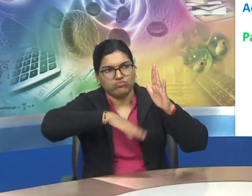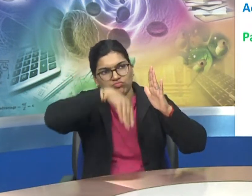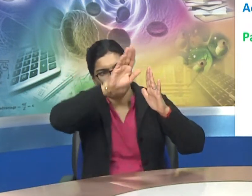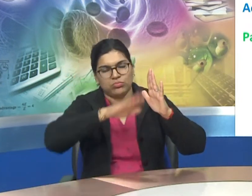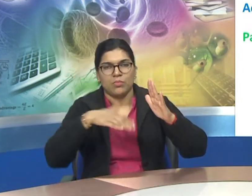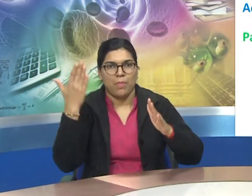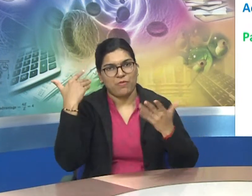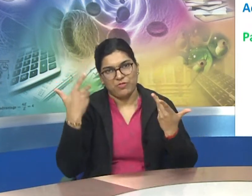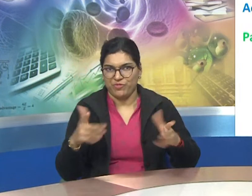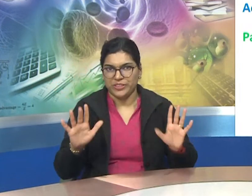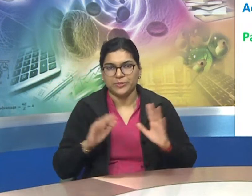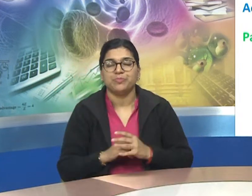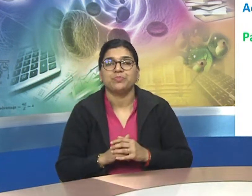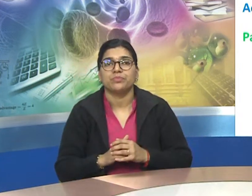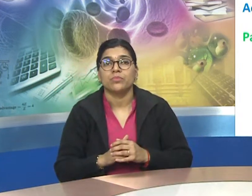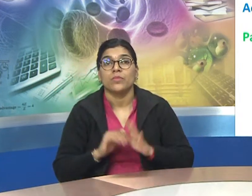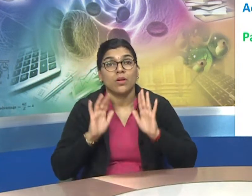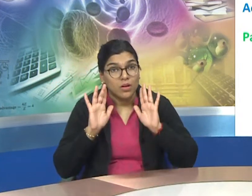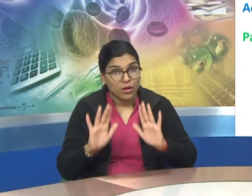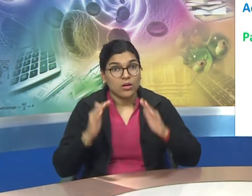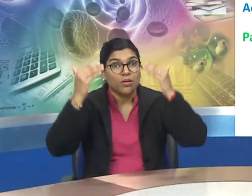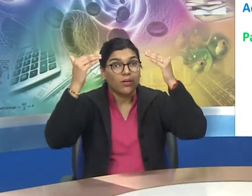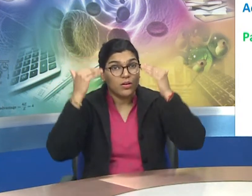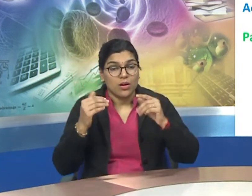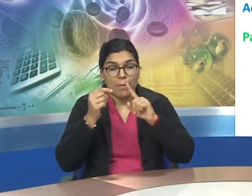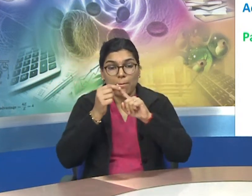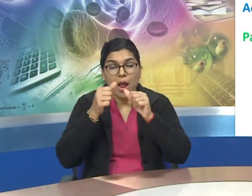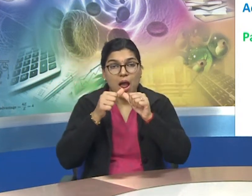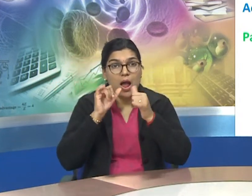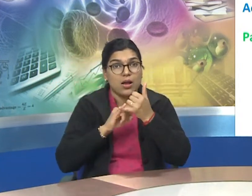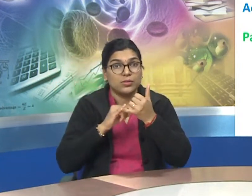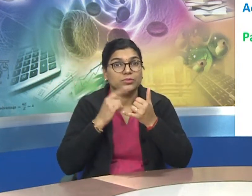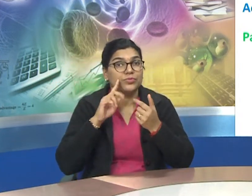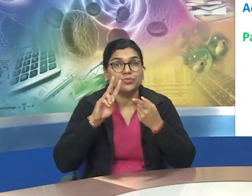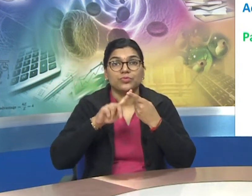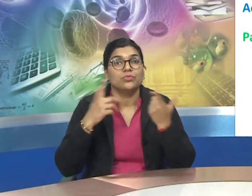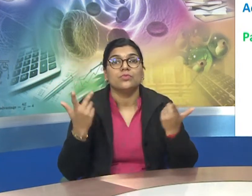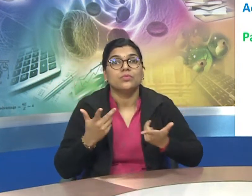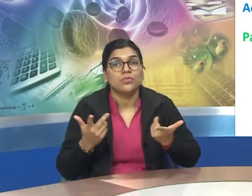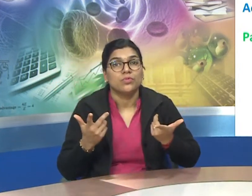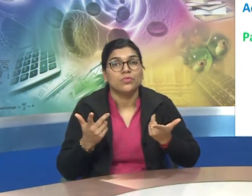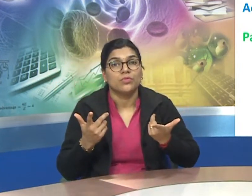It was something which was done before. Now in the passive statement,